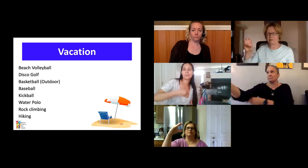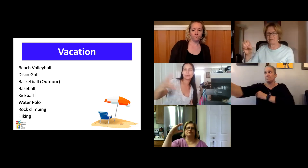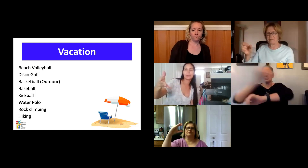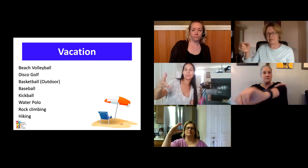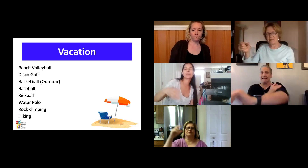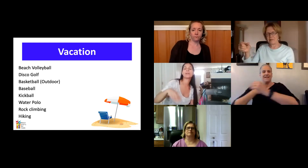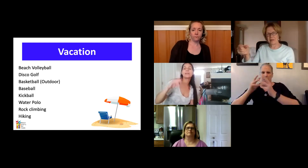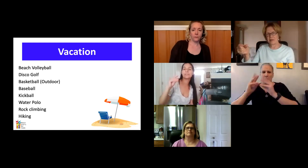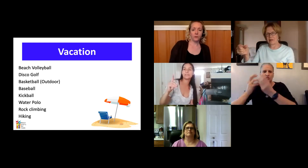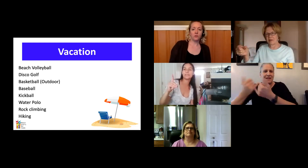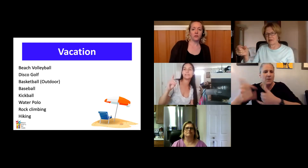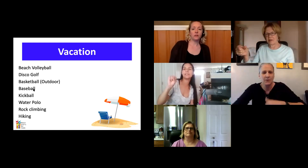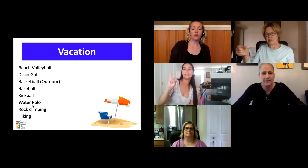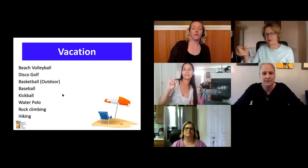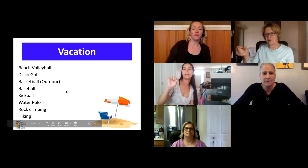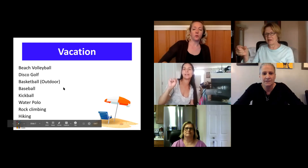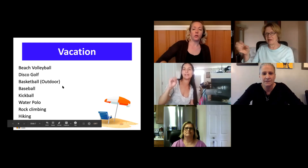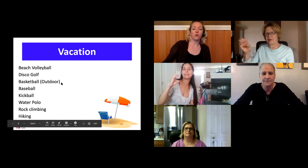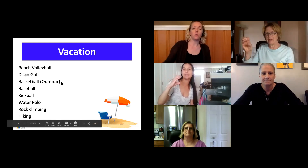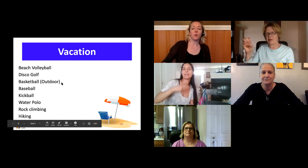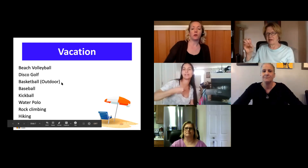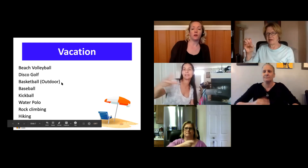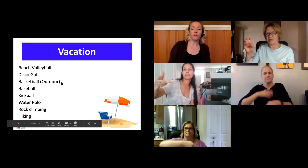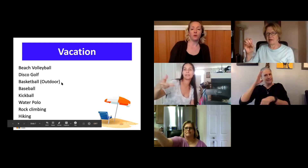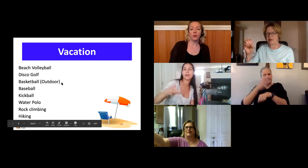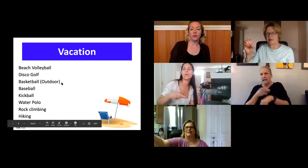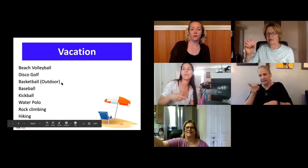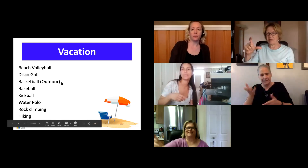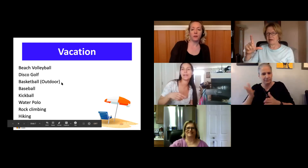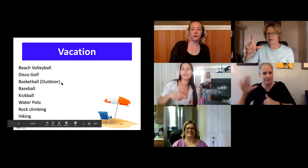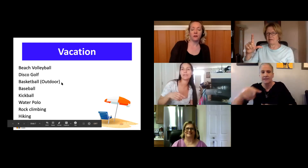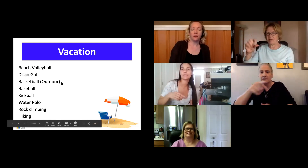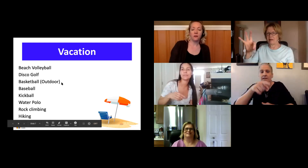So disc golf, and then you would show the motion of throwing that frisbee.